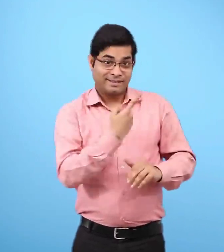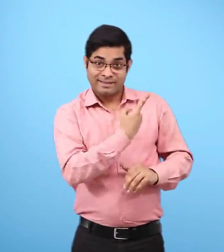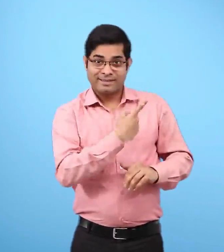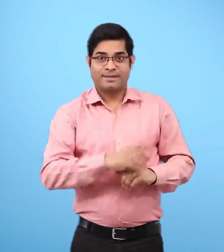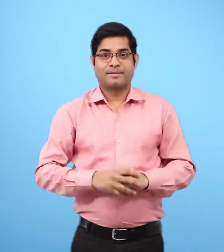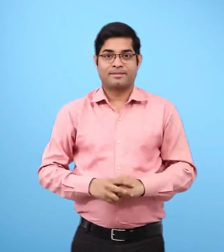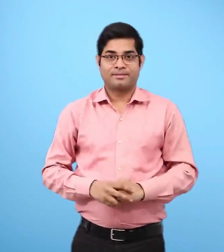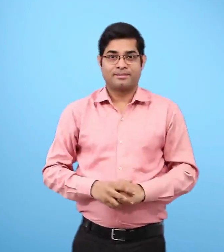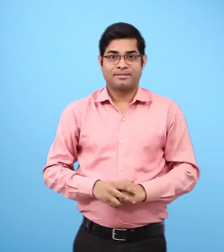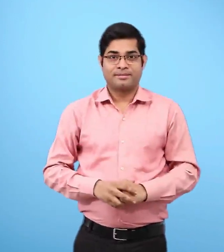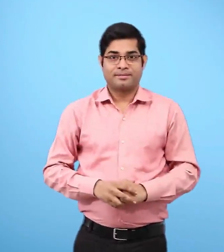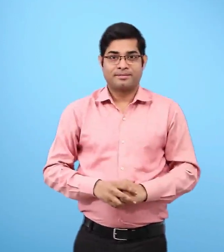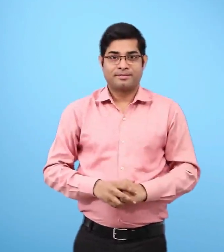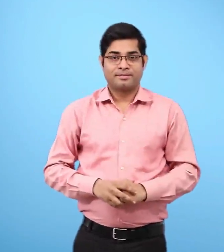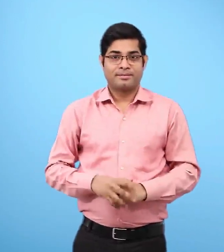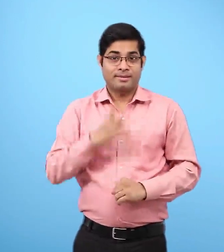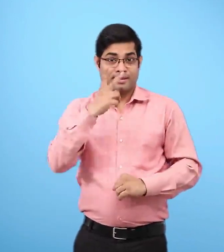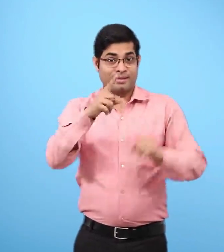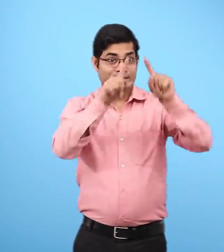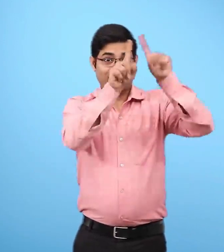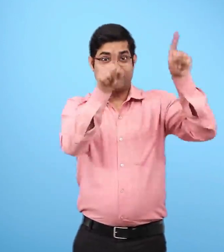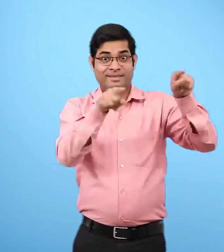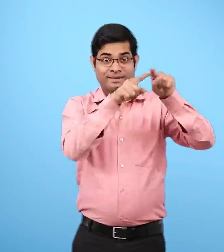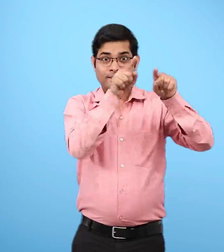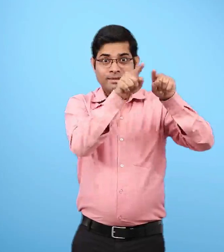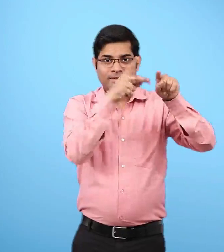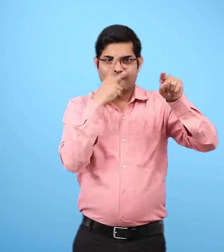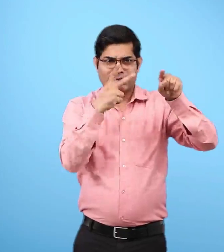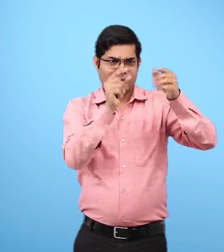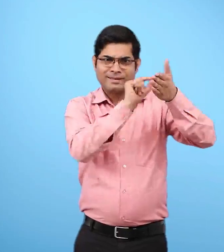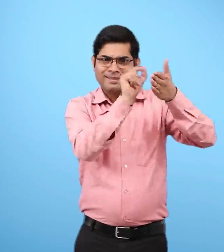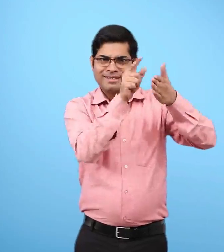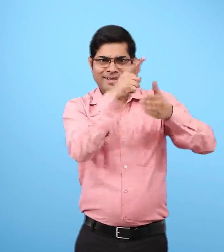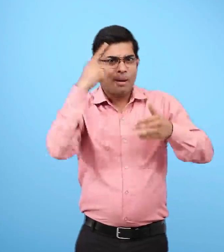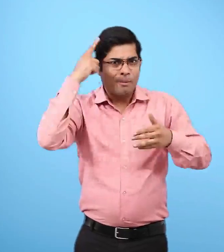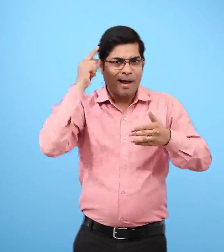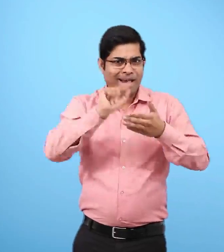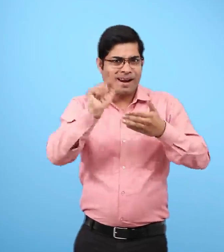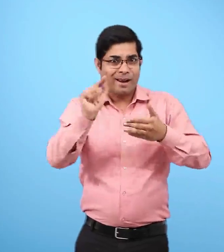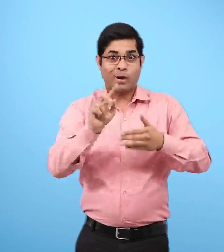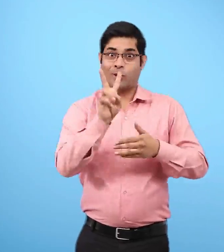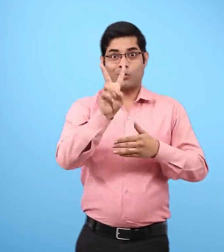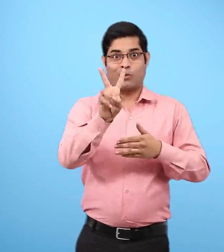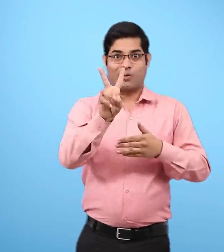Part 1. Solved example. Picture 1 shows 2